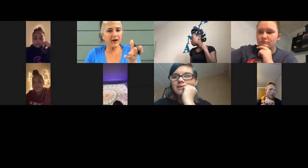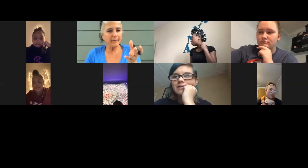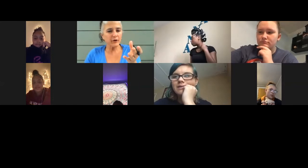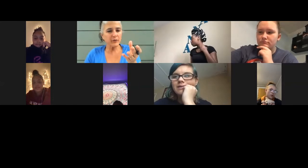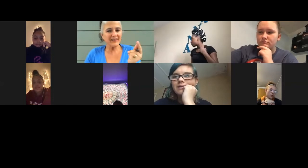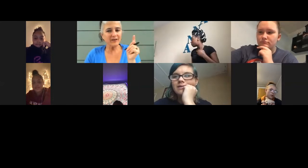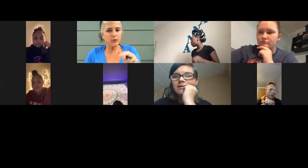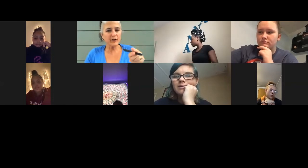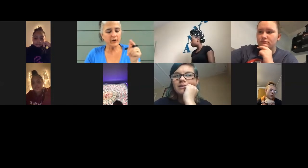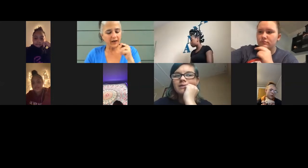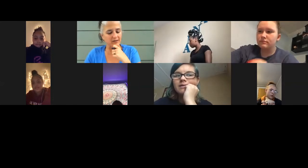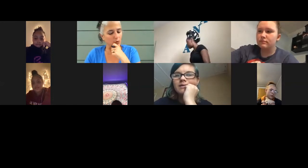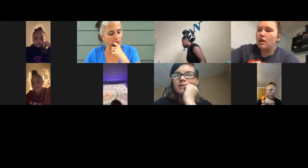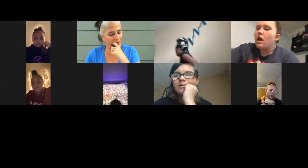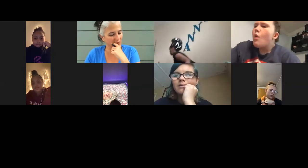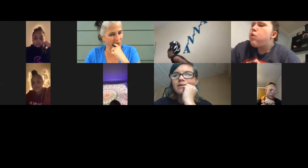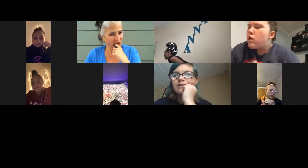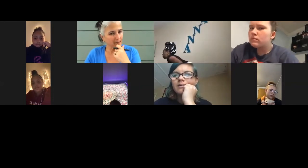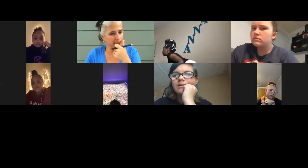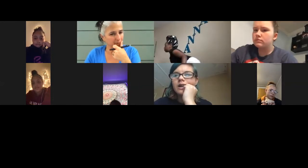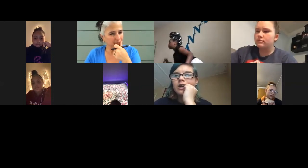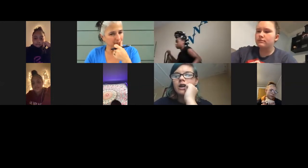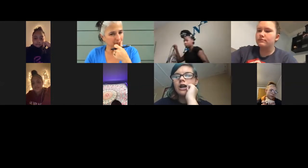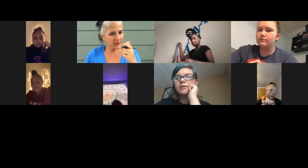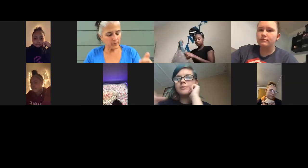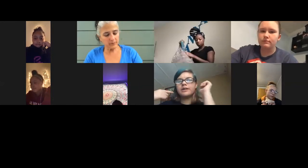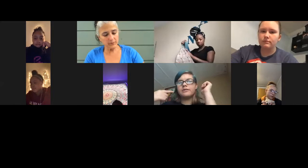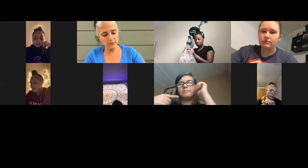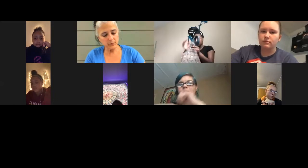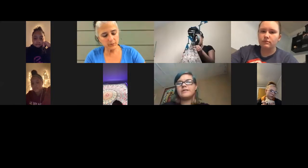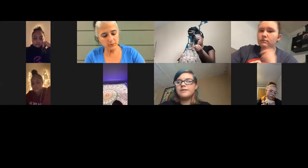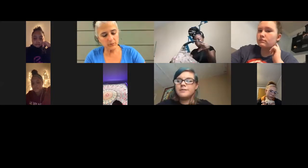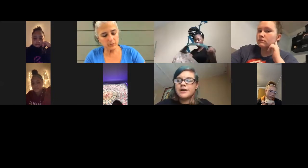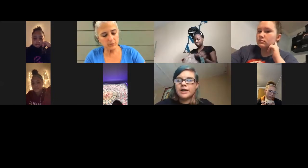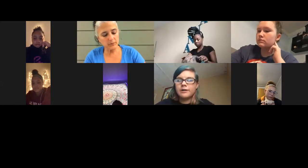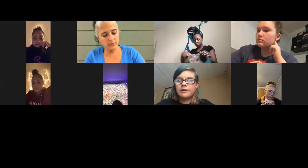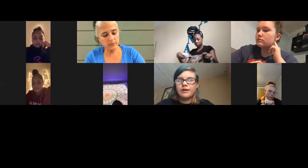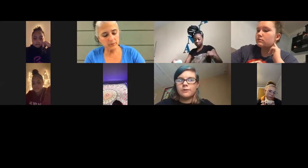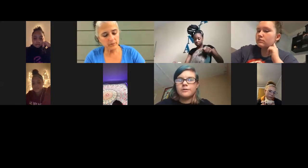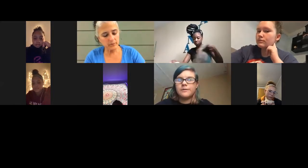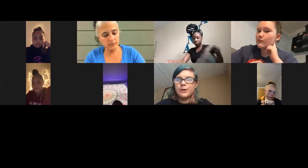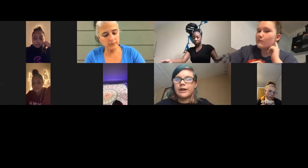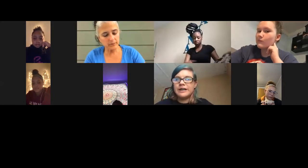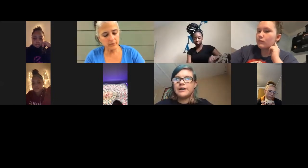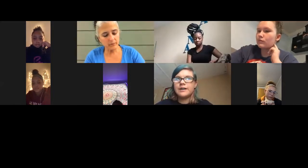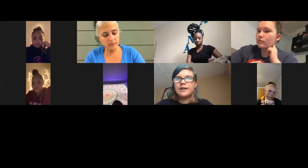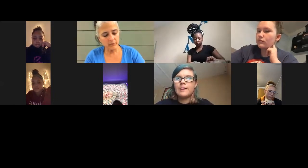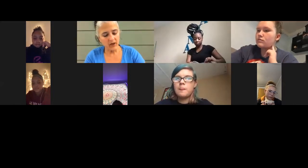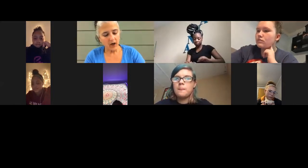What program are you in, and where do you go to high school? I'm in PCUB, and I go to Northview